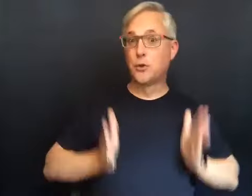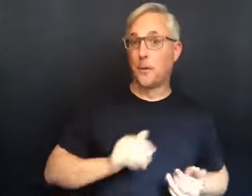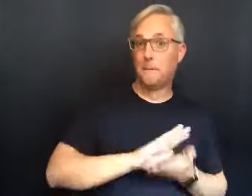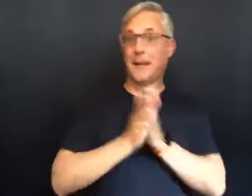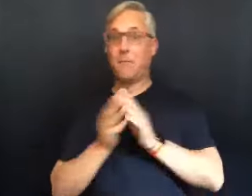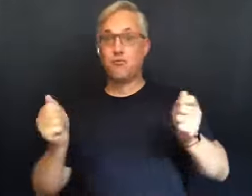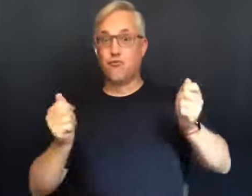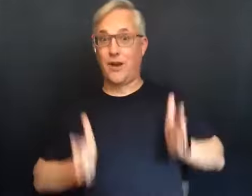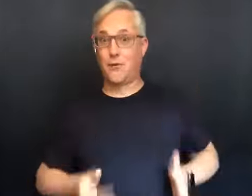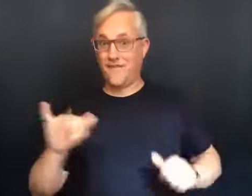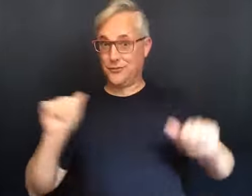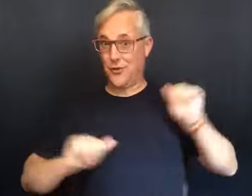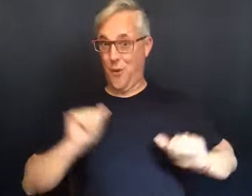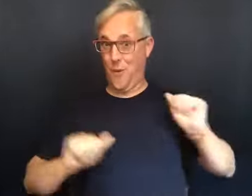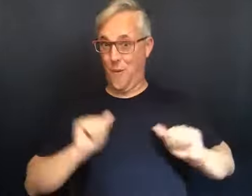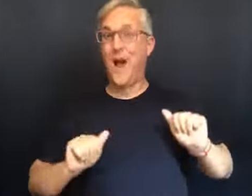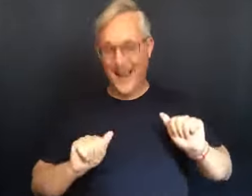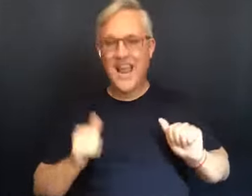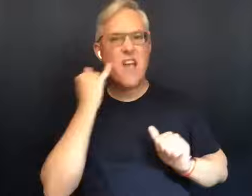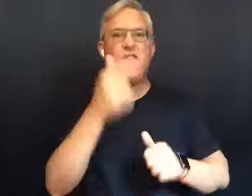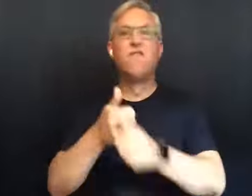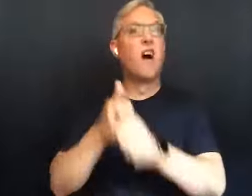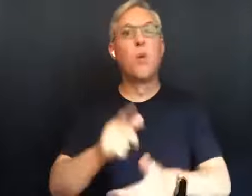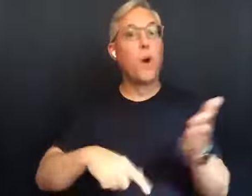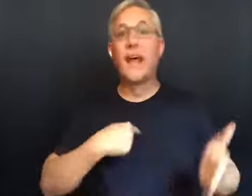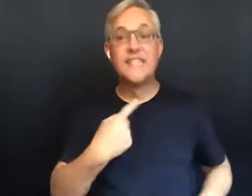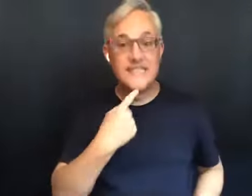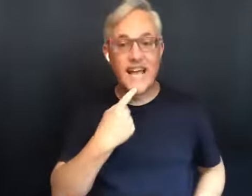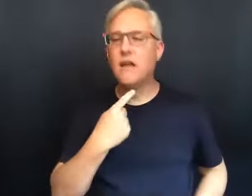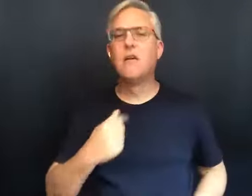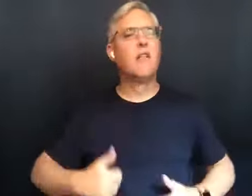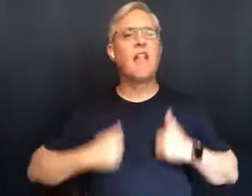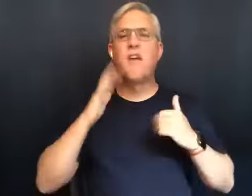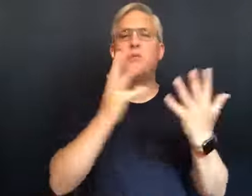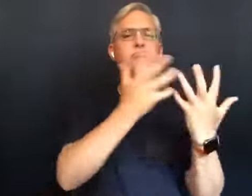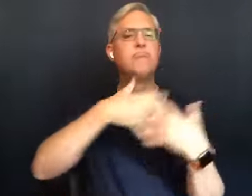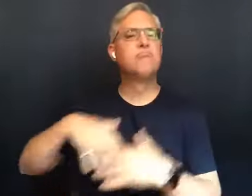if you would just do what I, the director, say, the world would be so much better, right?